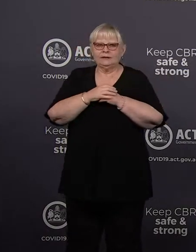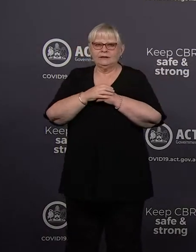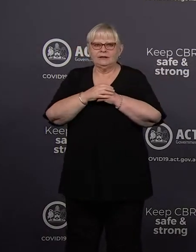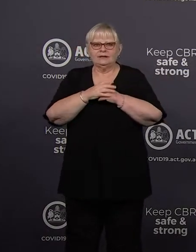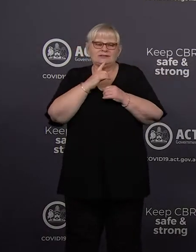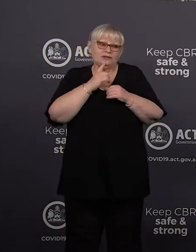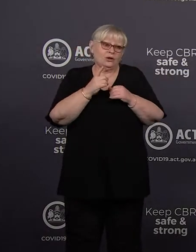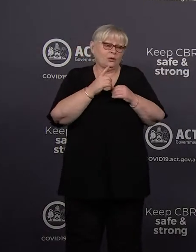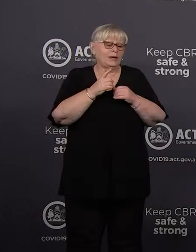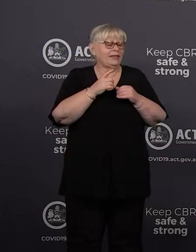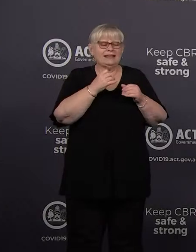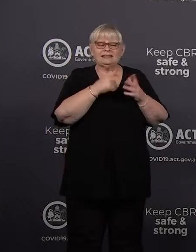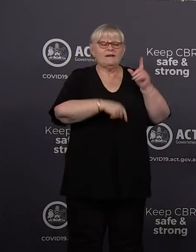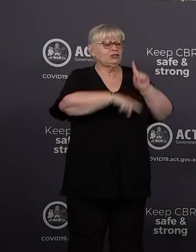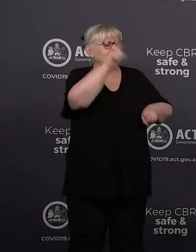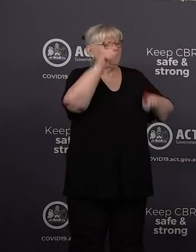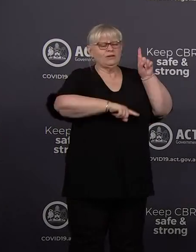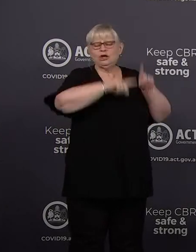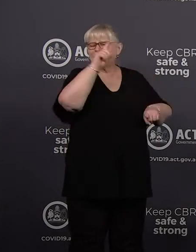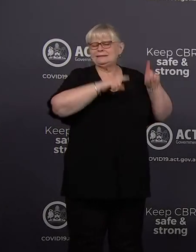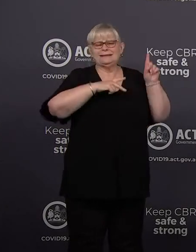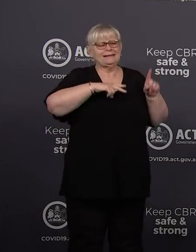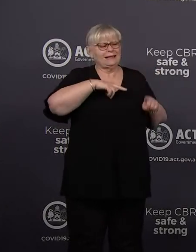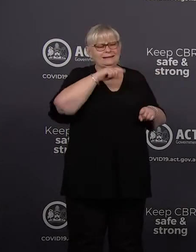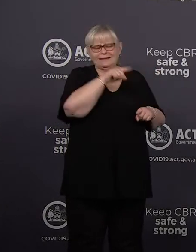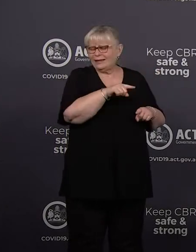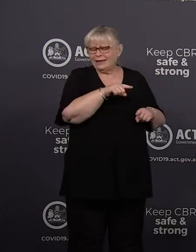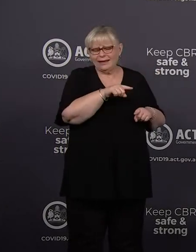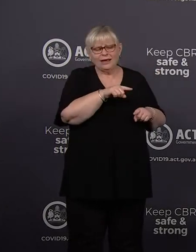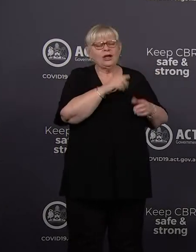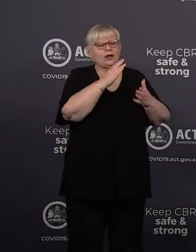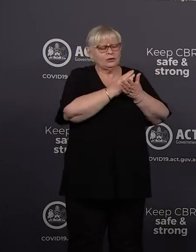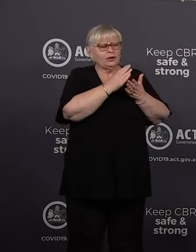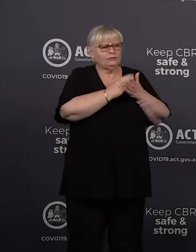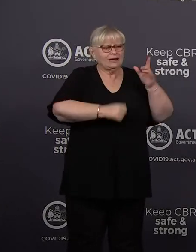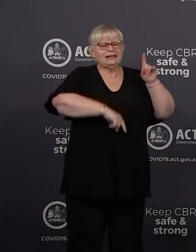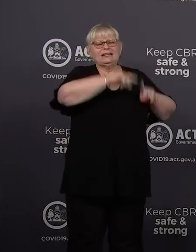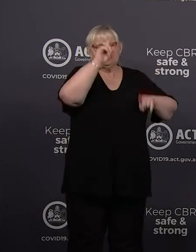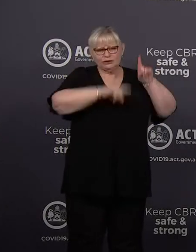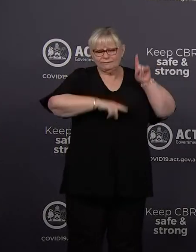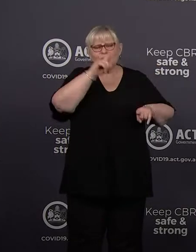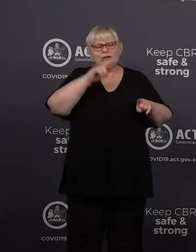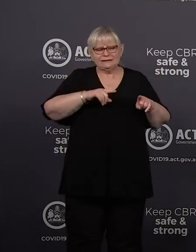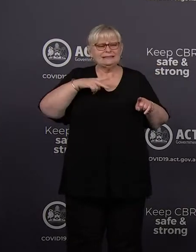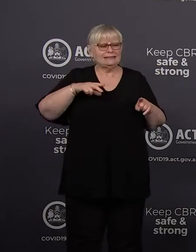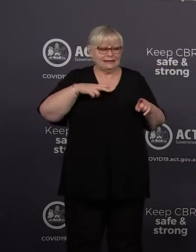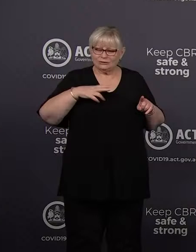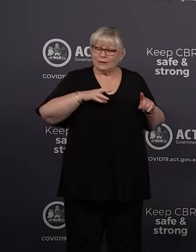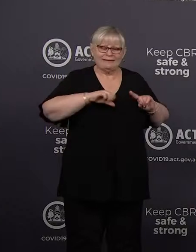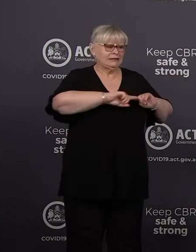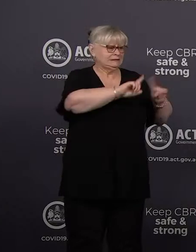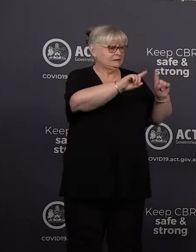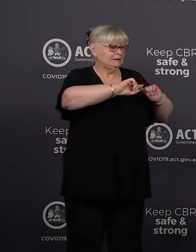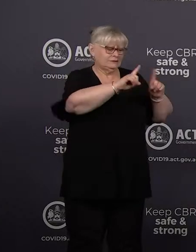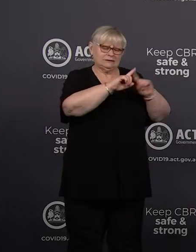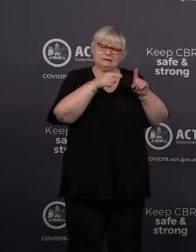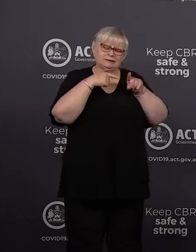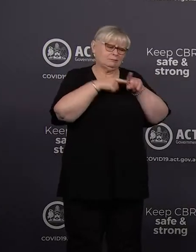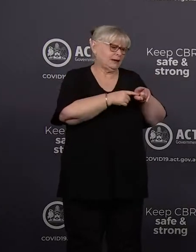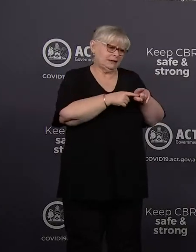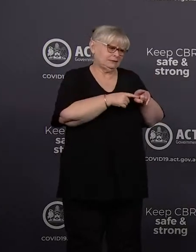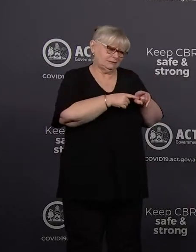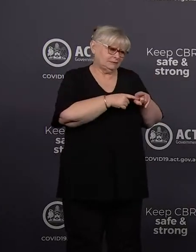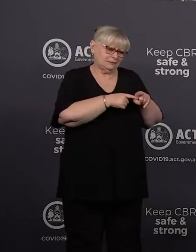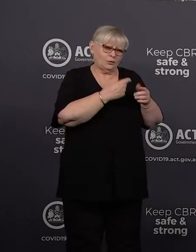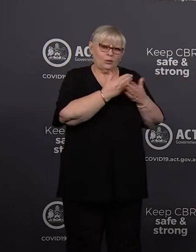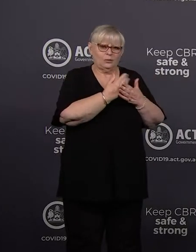response is meeting the diverse needs of tenants across that site, because people actually have quite different needs depending on who they are in that